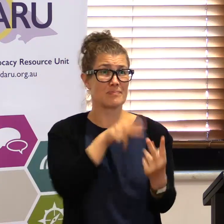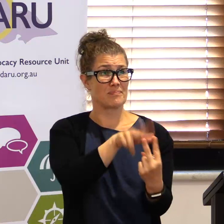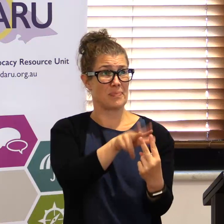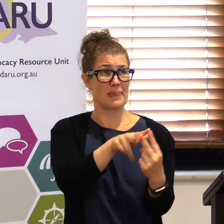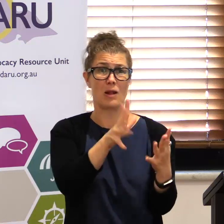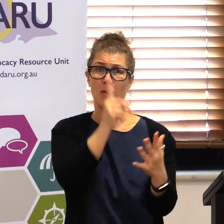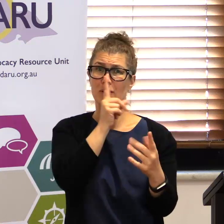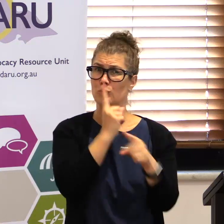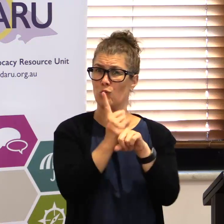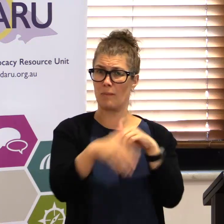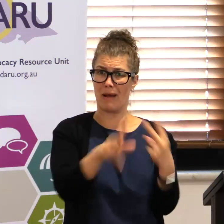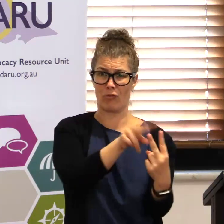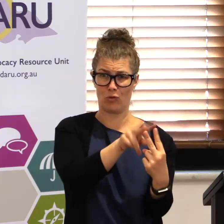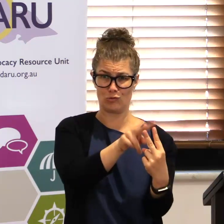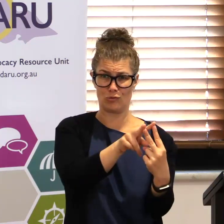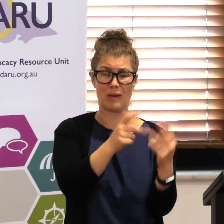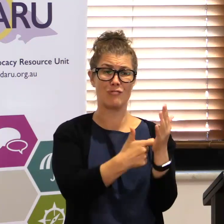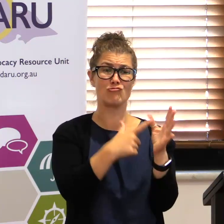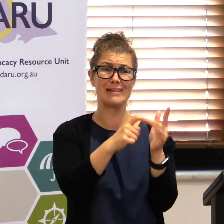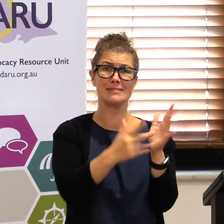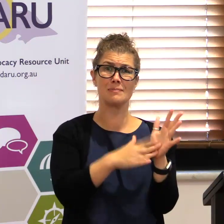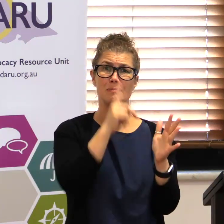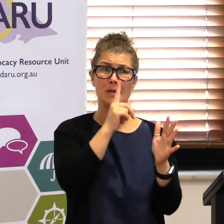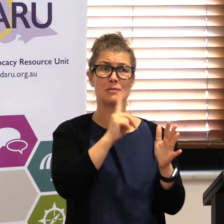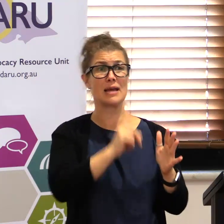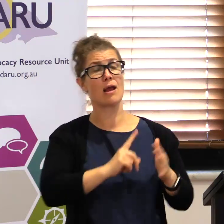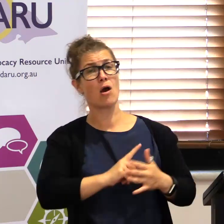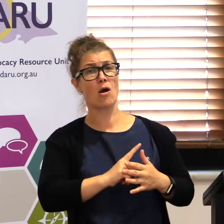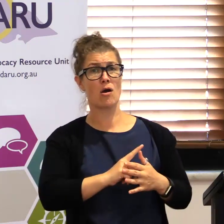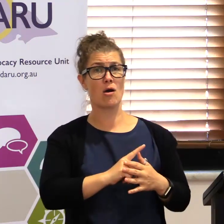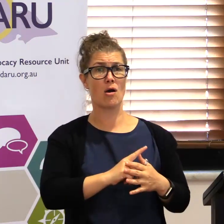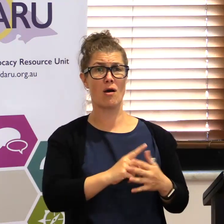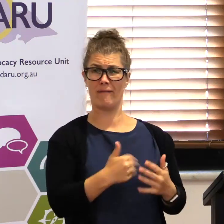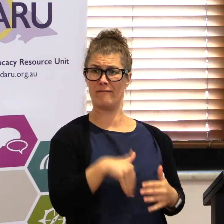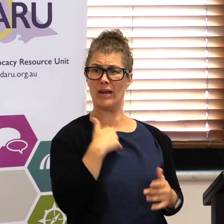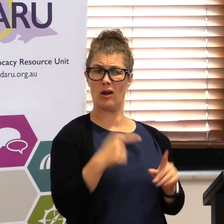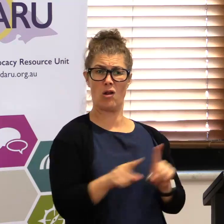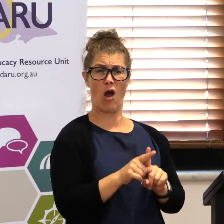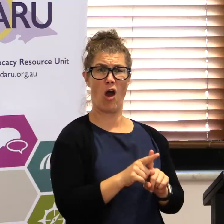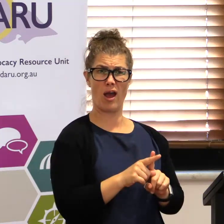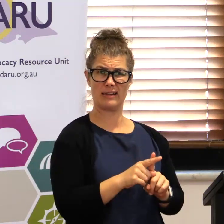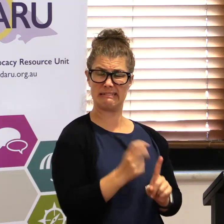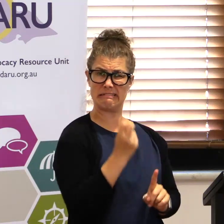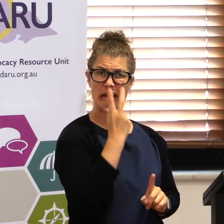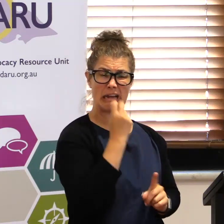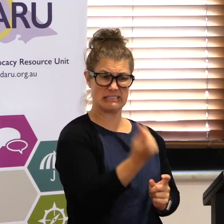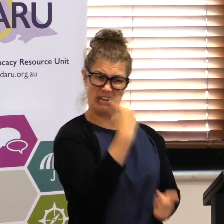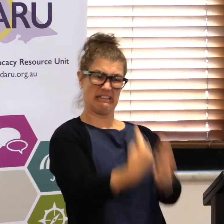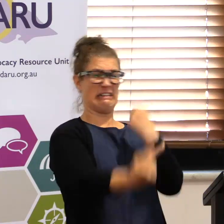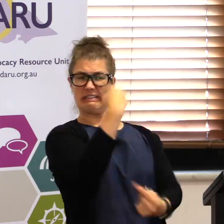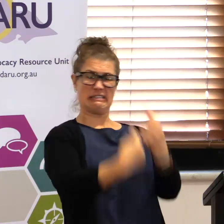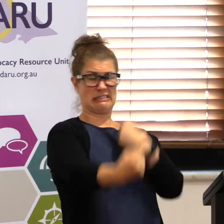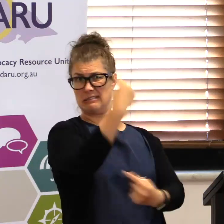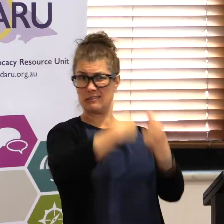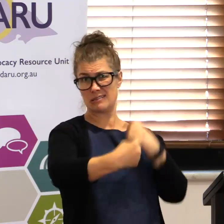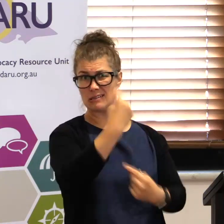separately but also together as well. So racism, people saying, oh, I would be like kind of attacked, real nastiness to it. So people would call me a really nasty, they